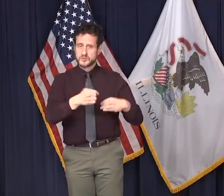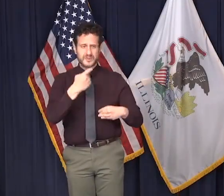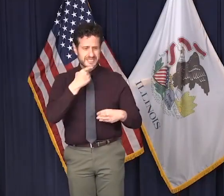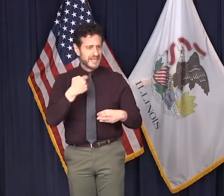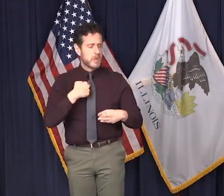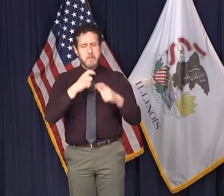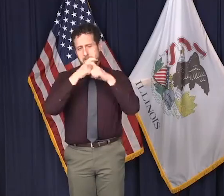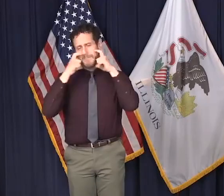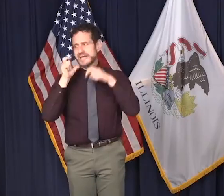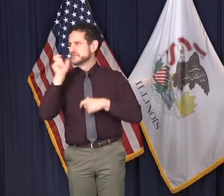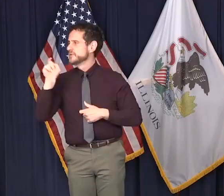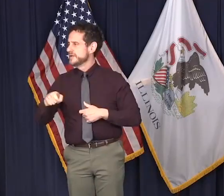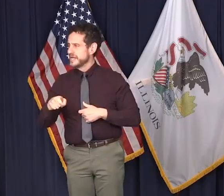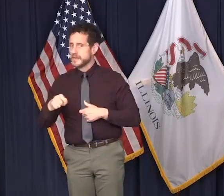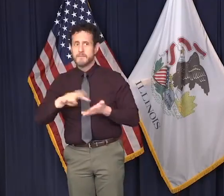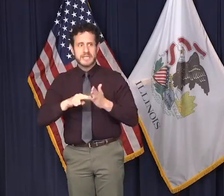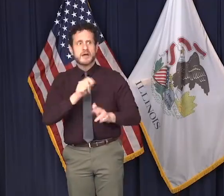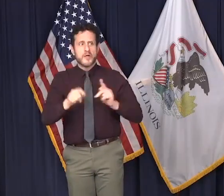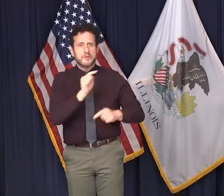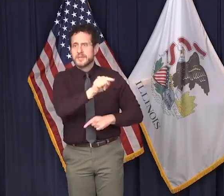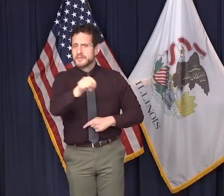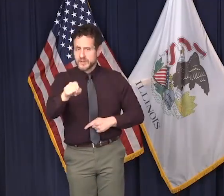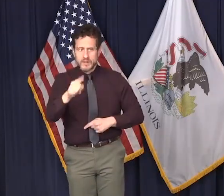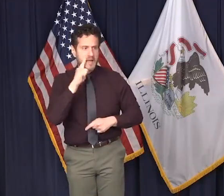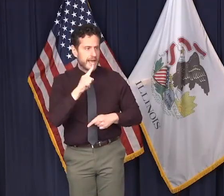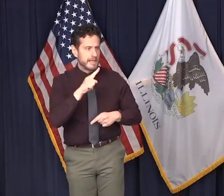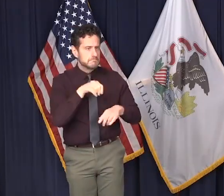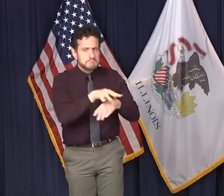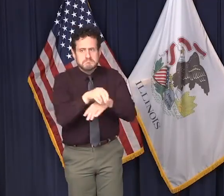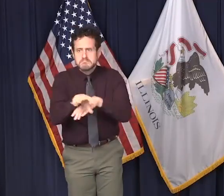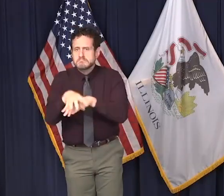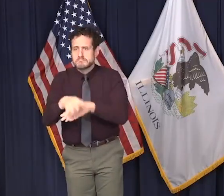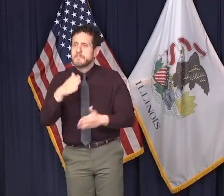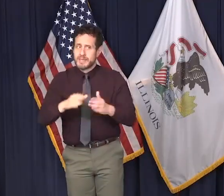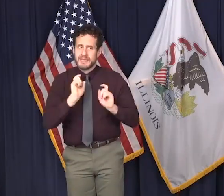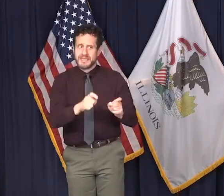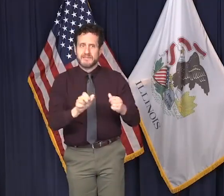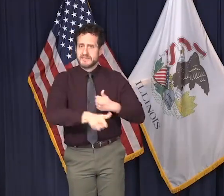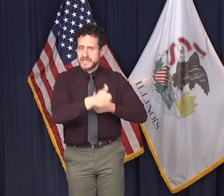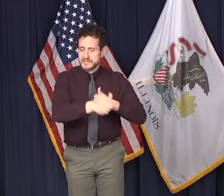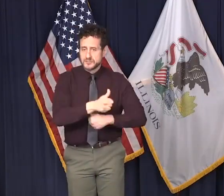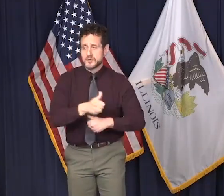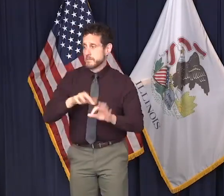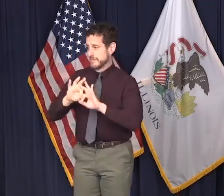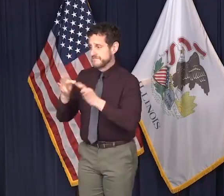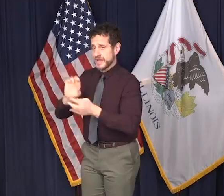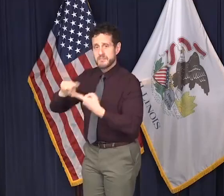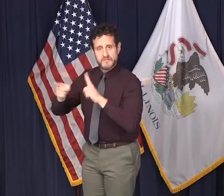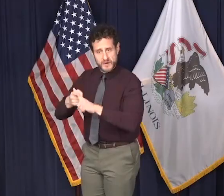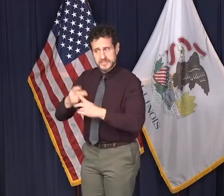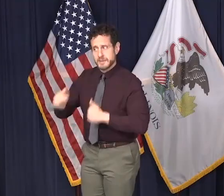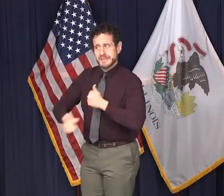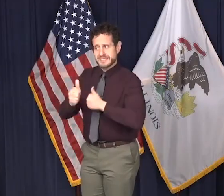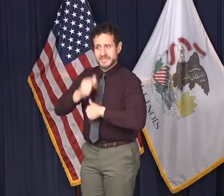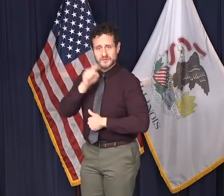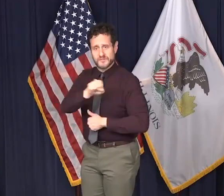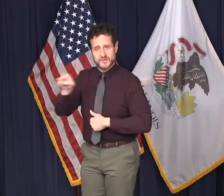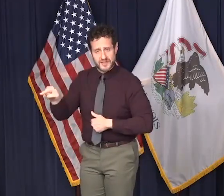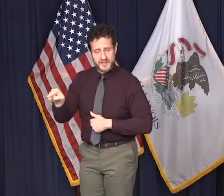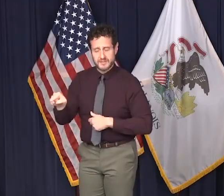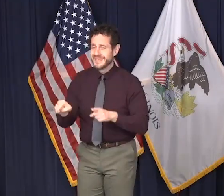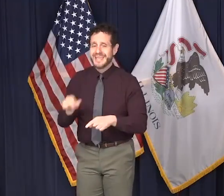your friends and your family at risk. There's nothing political about that. It demonstrates a